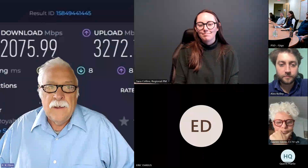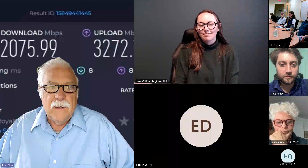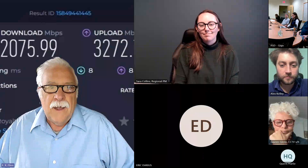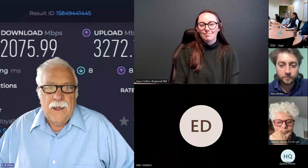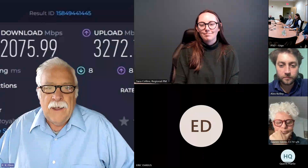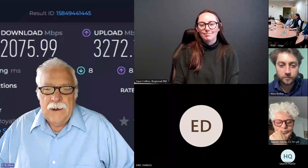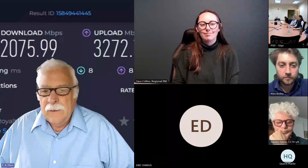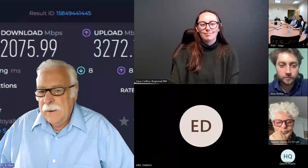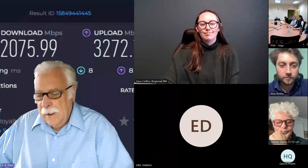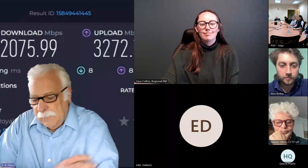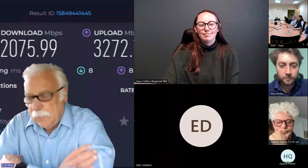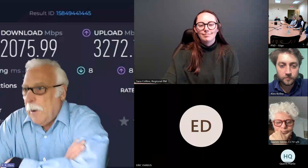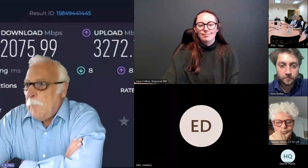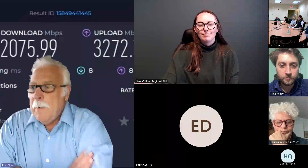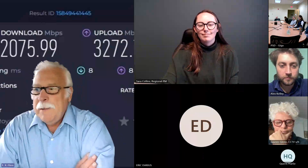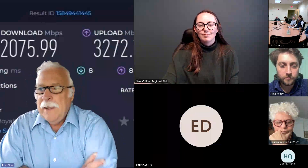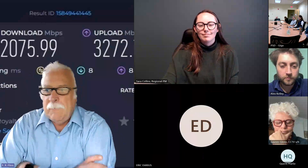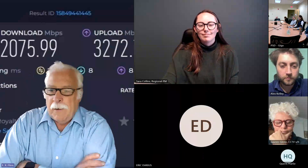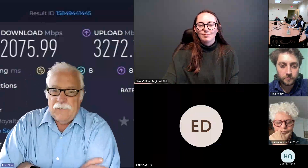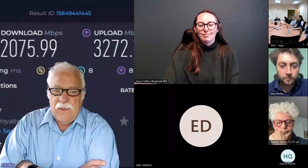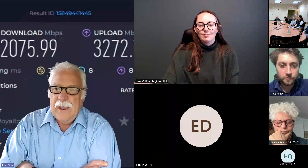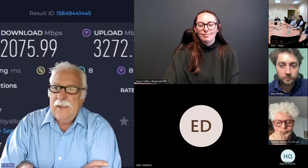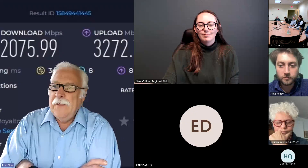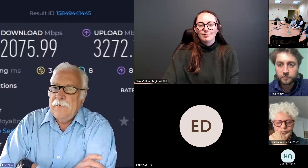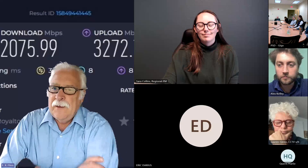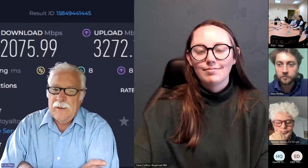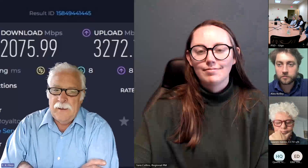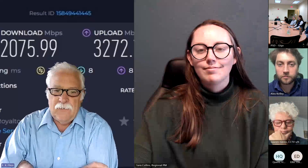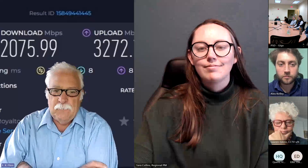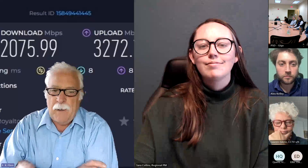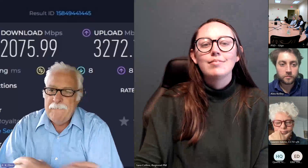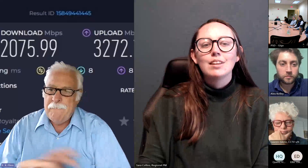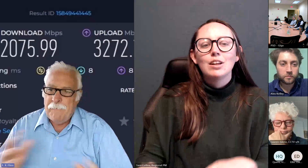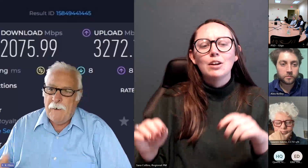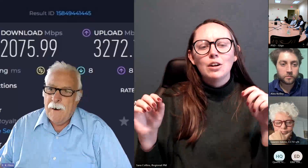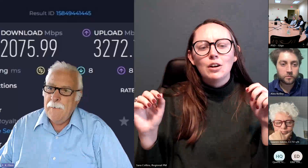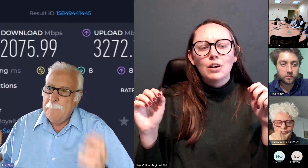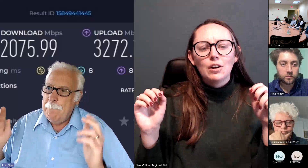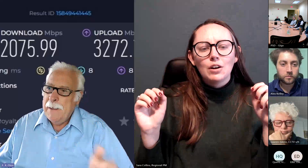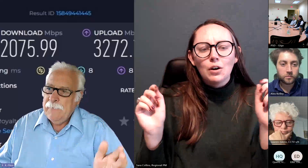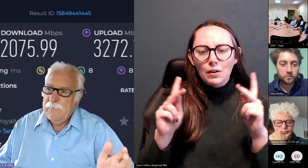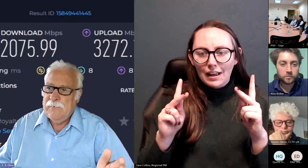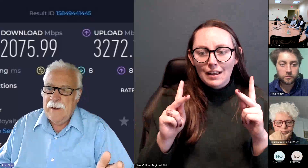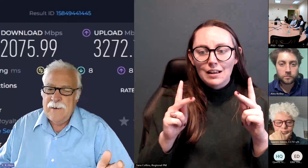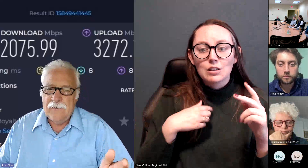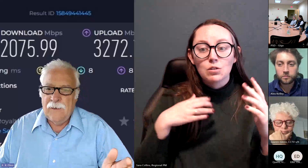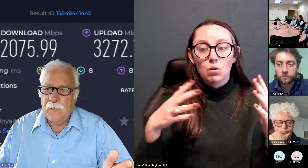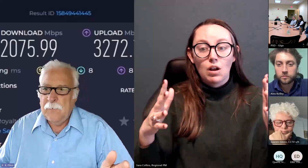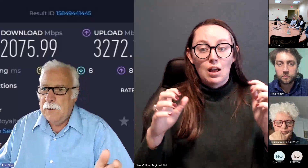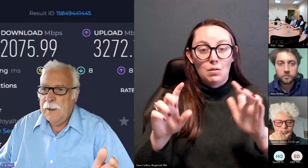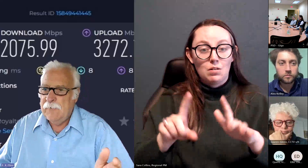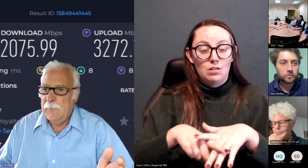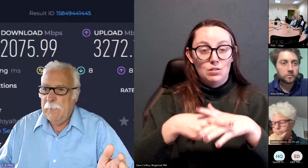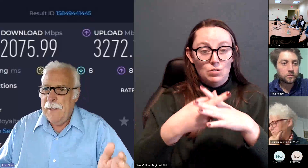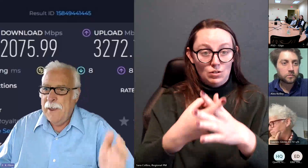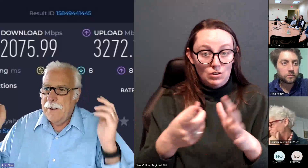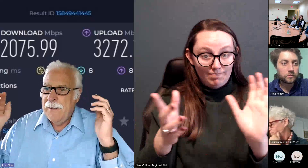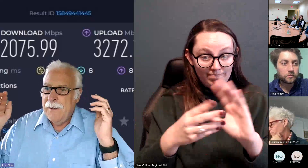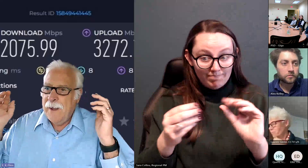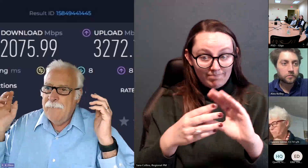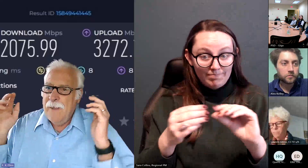Okay. So I want to begin by saying this is by far the best 10-year